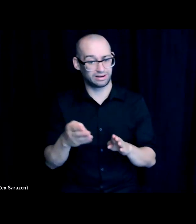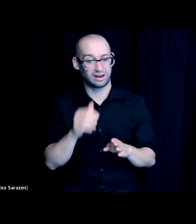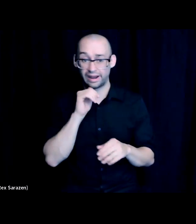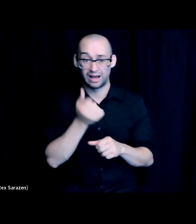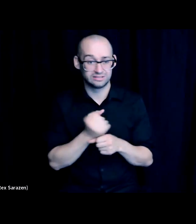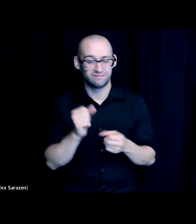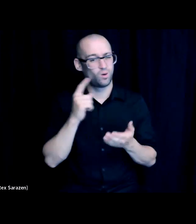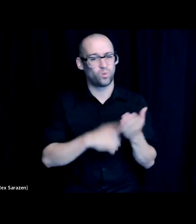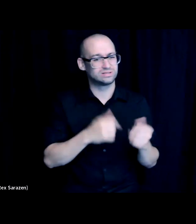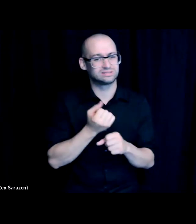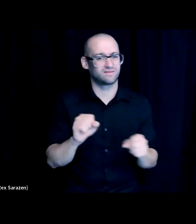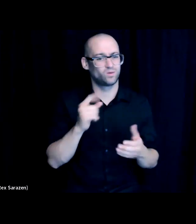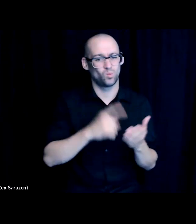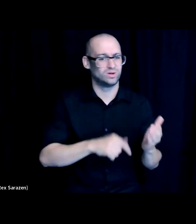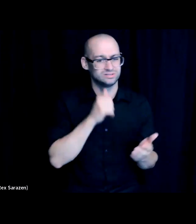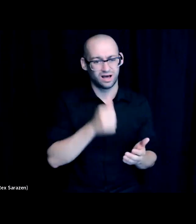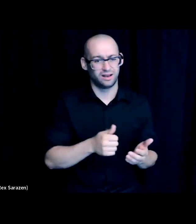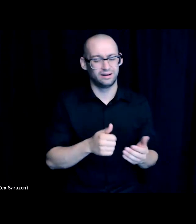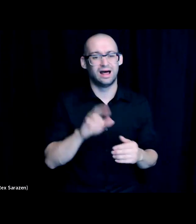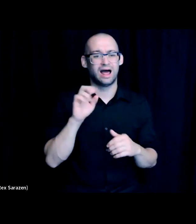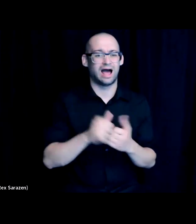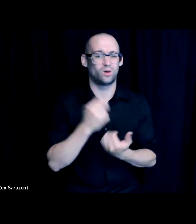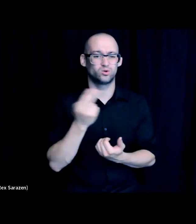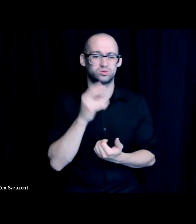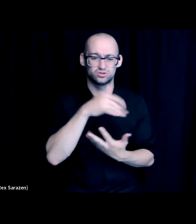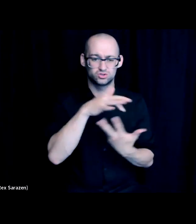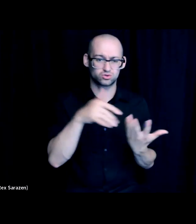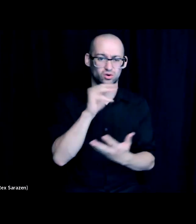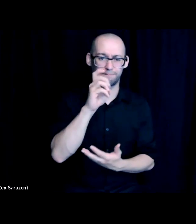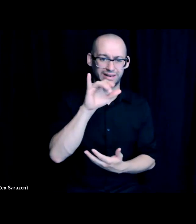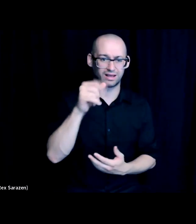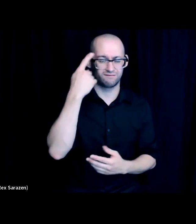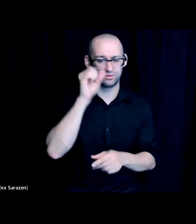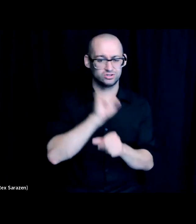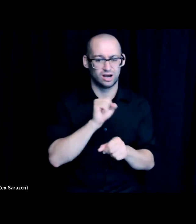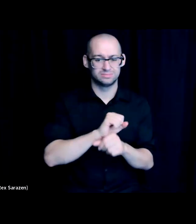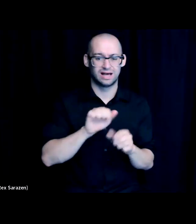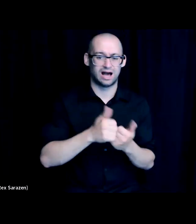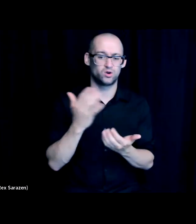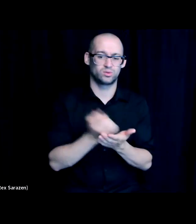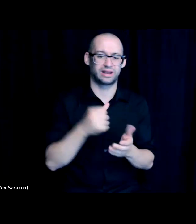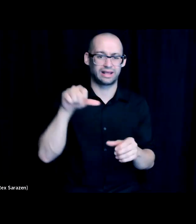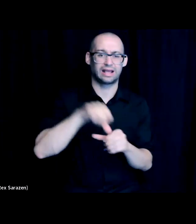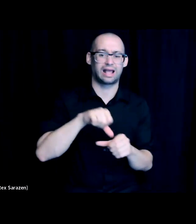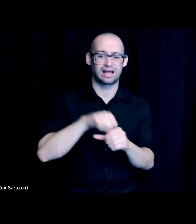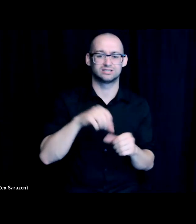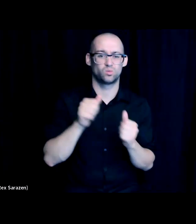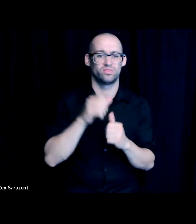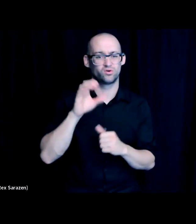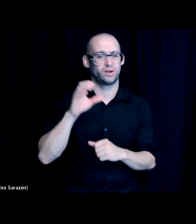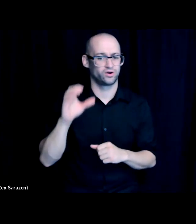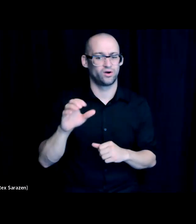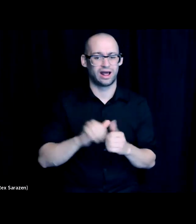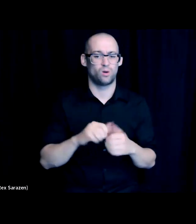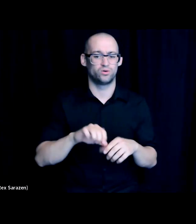What's safe? What's not? How to use social media for jobs? How to get gas or with a credit card, or how to turn